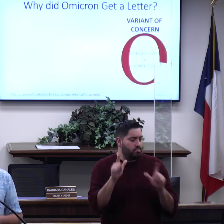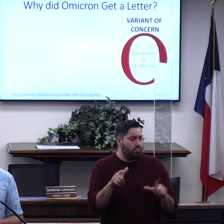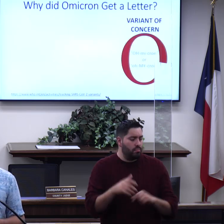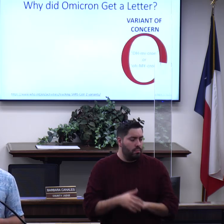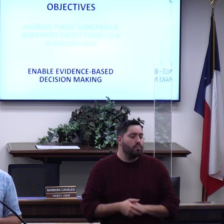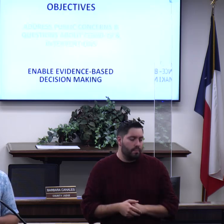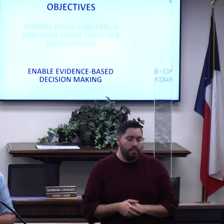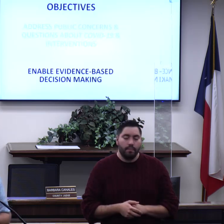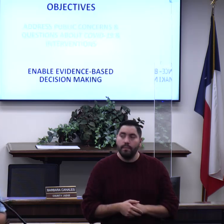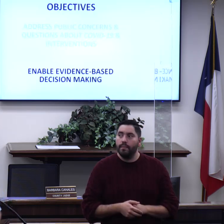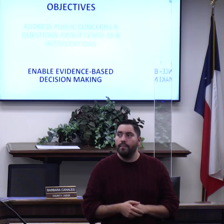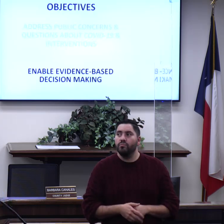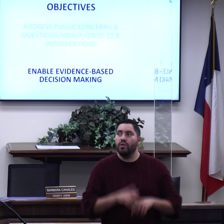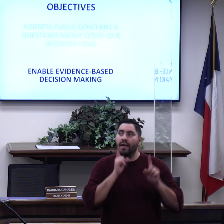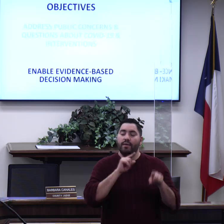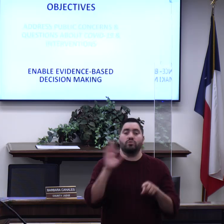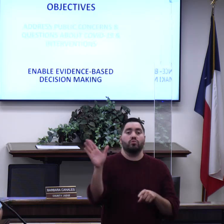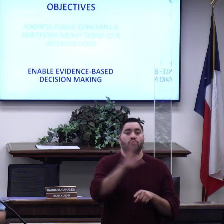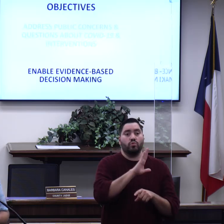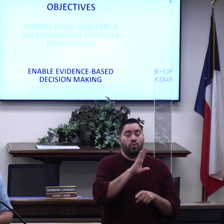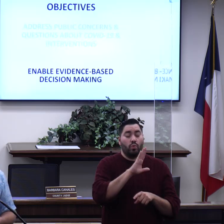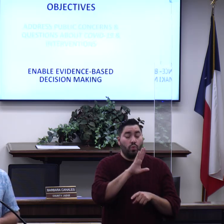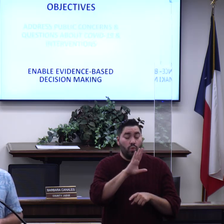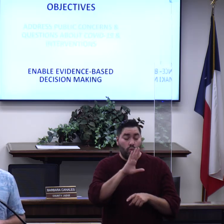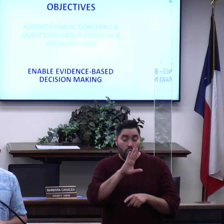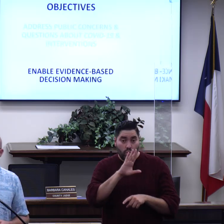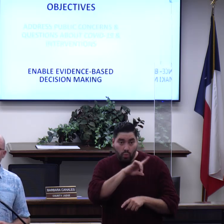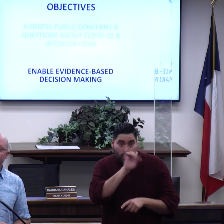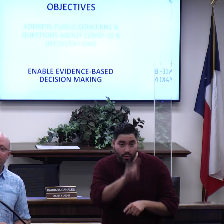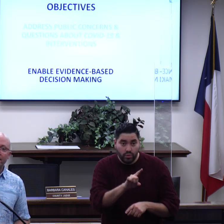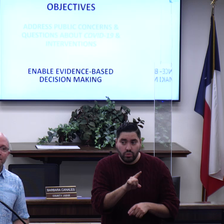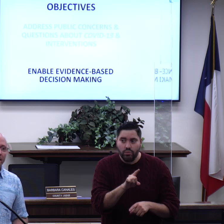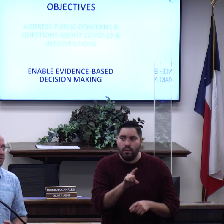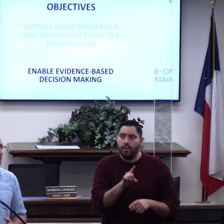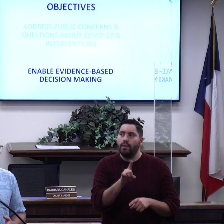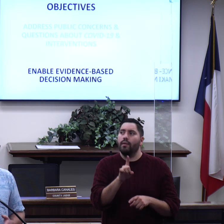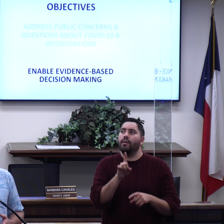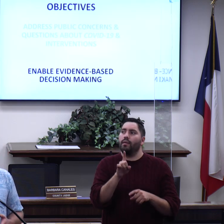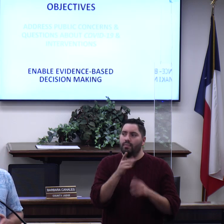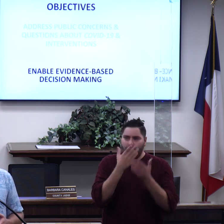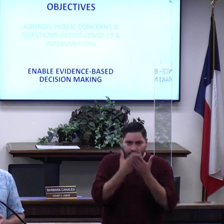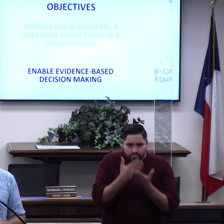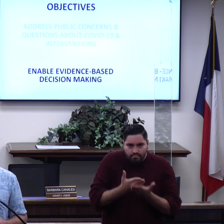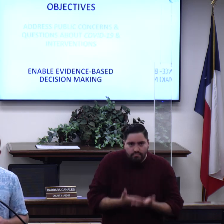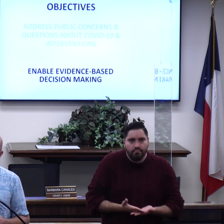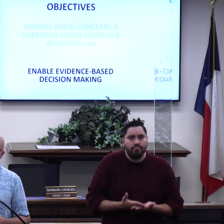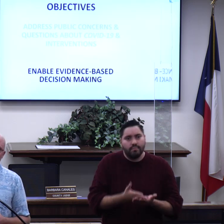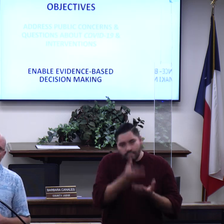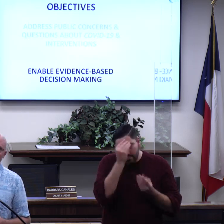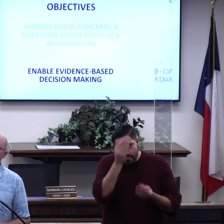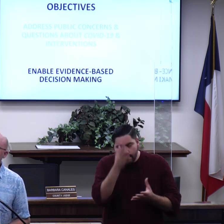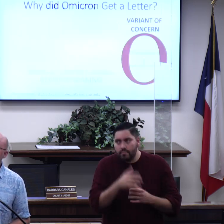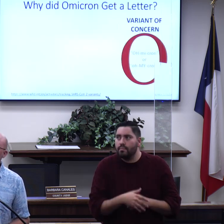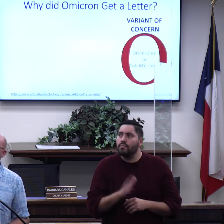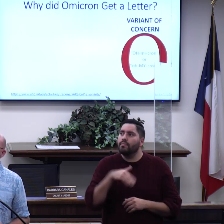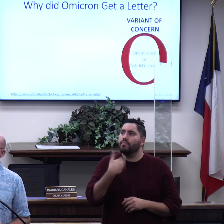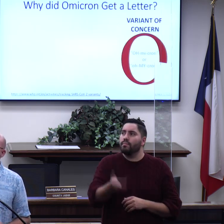Perfect. To answer your questions and to enable evidence-based decision-making on behalf of our local leaders.